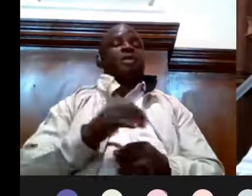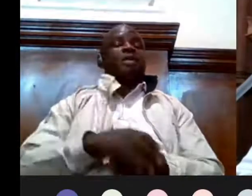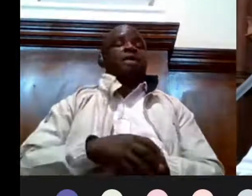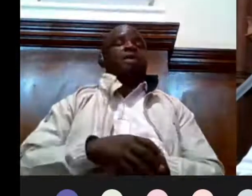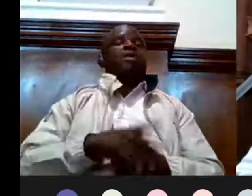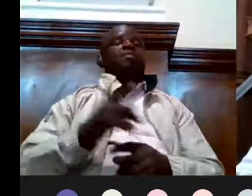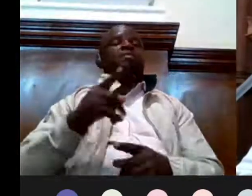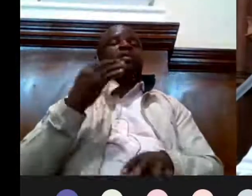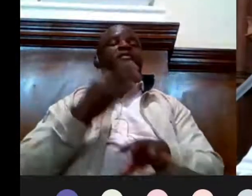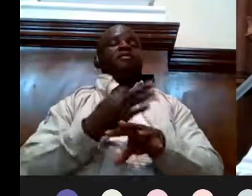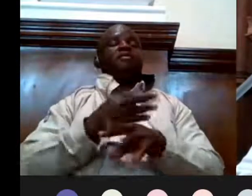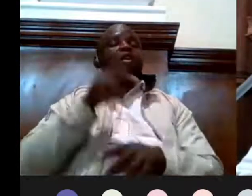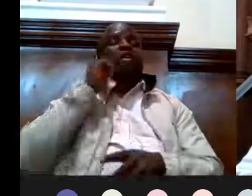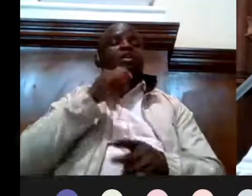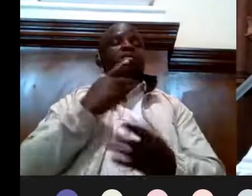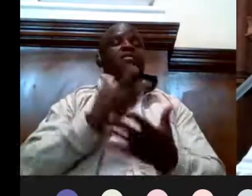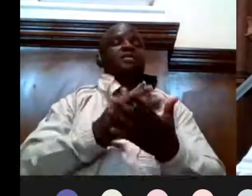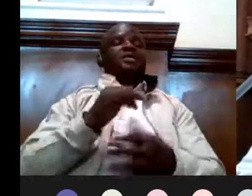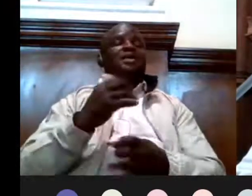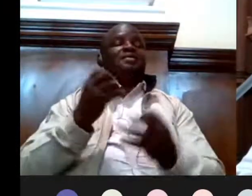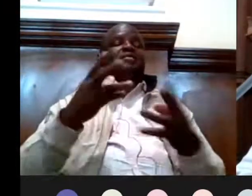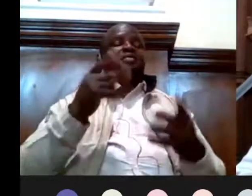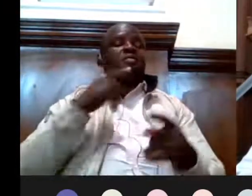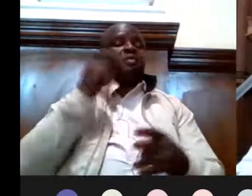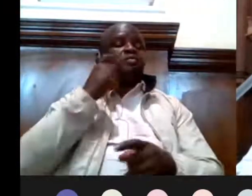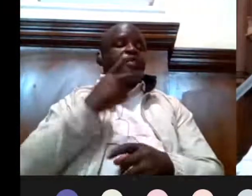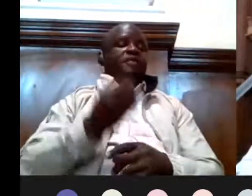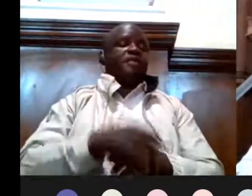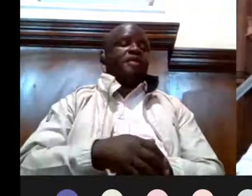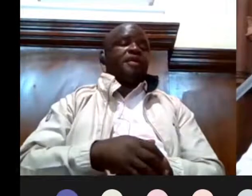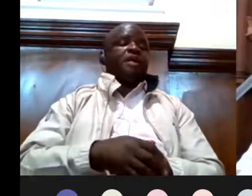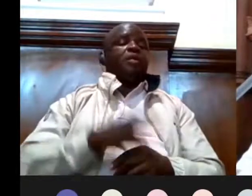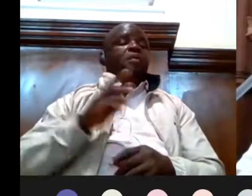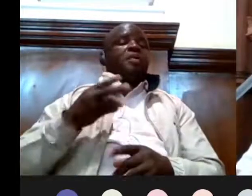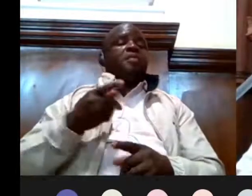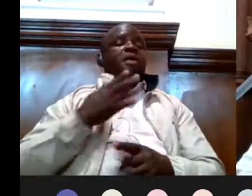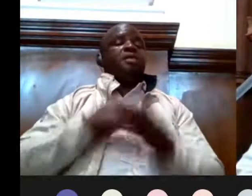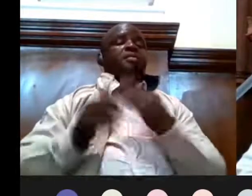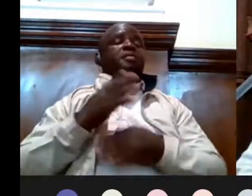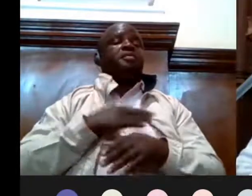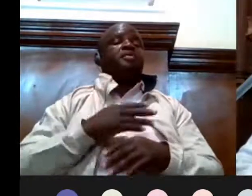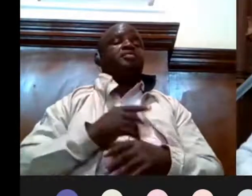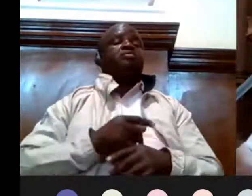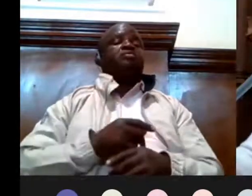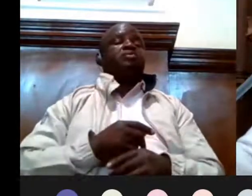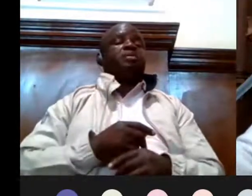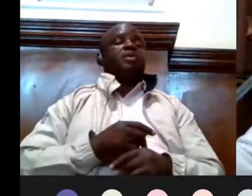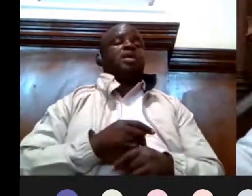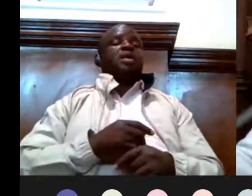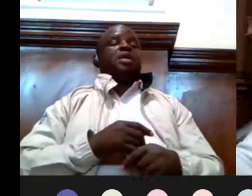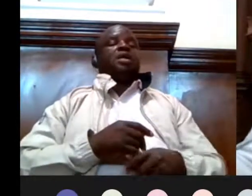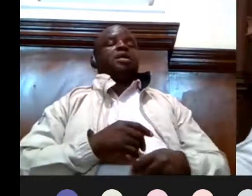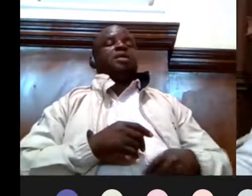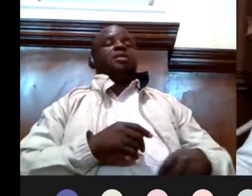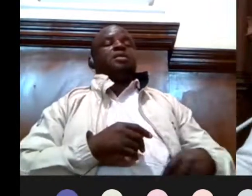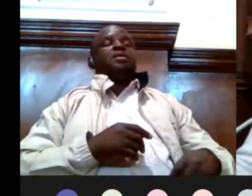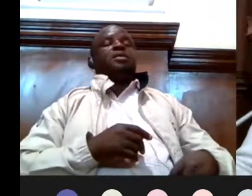horny old sugar daddies. While these courageous women, with their patience and their